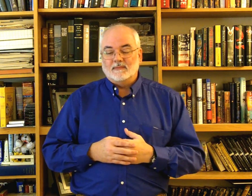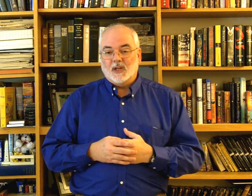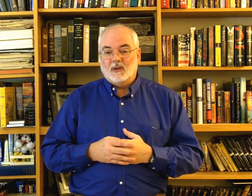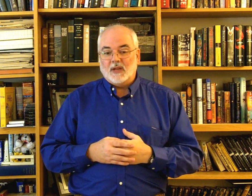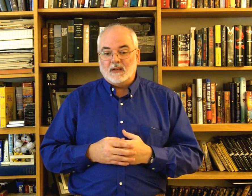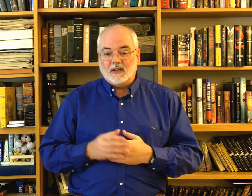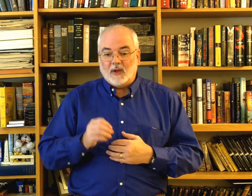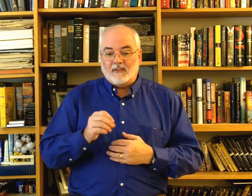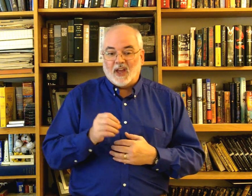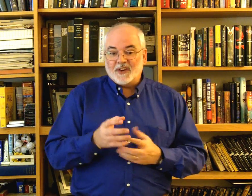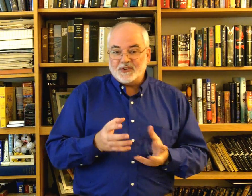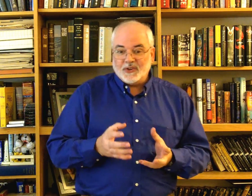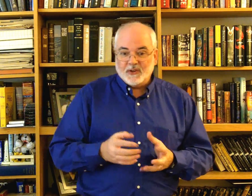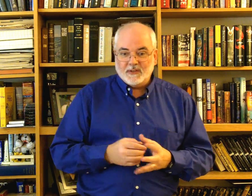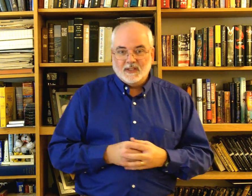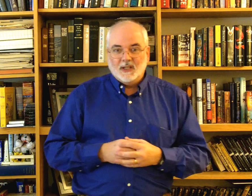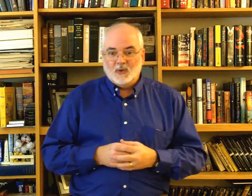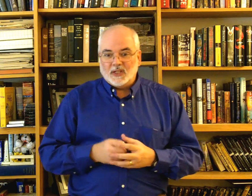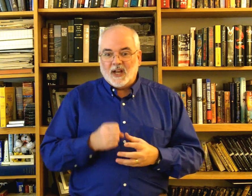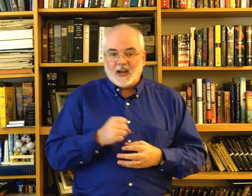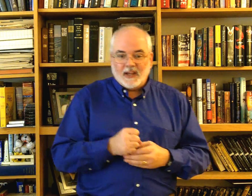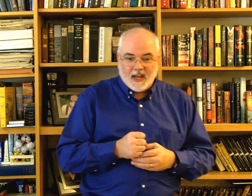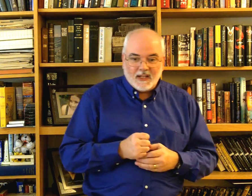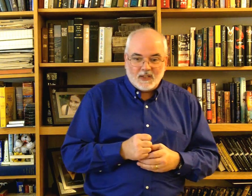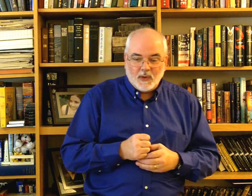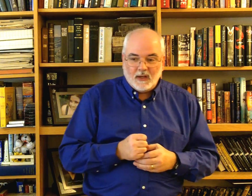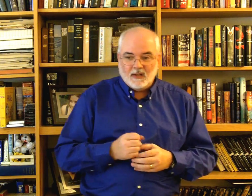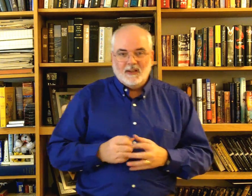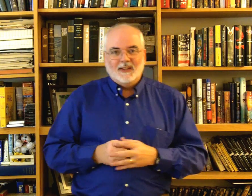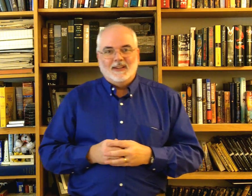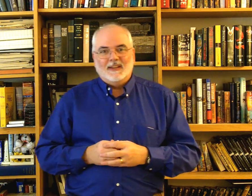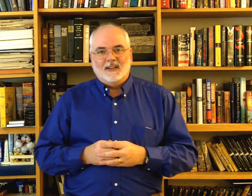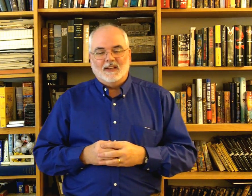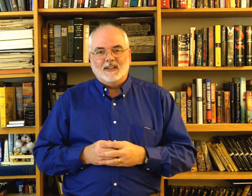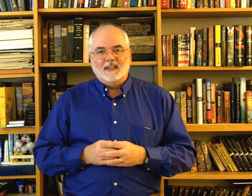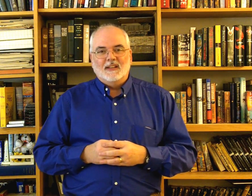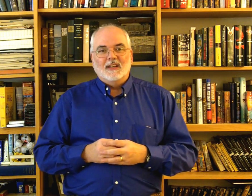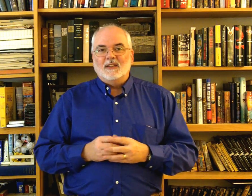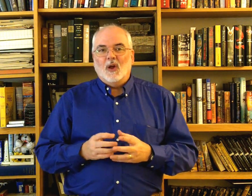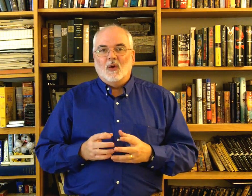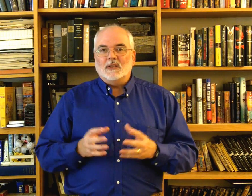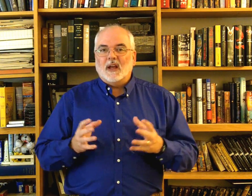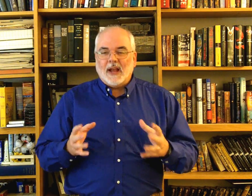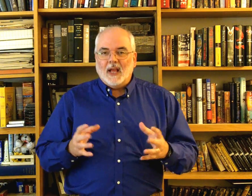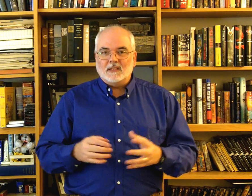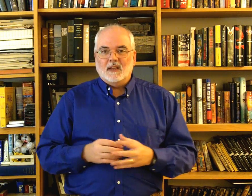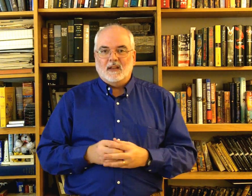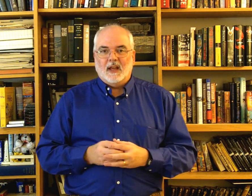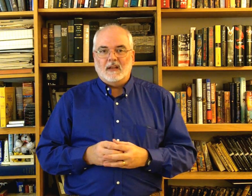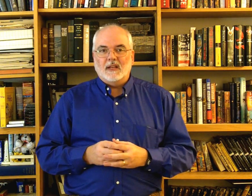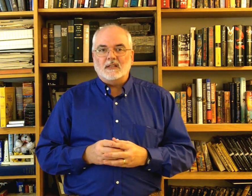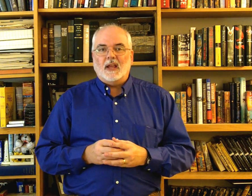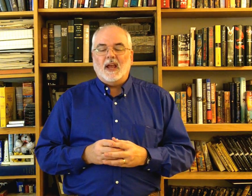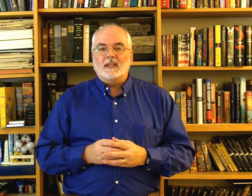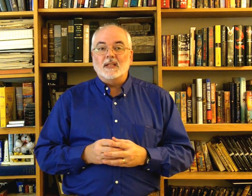know, did it have a lot of sugar? Was it cotton candy sweet? No, it's not asking that. It's